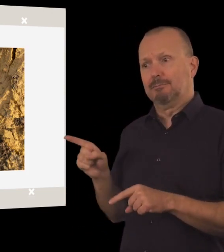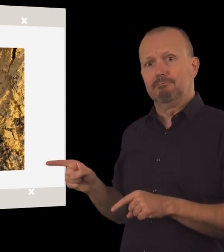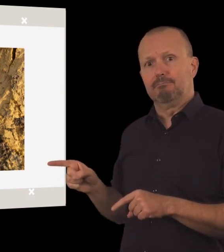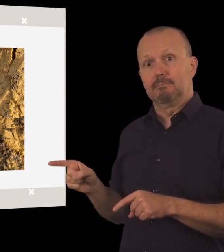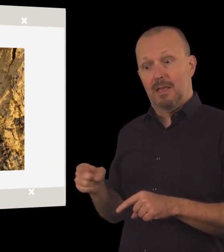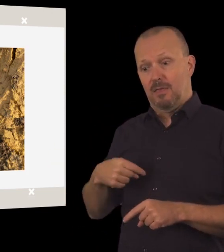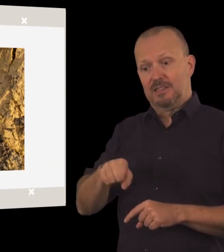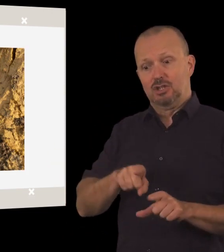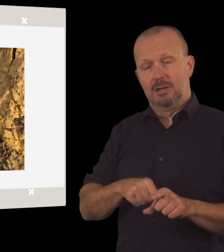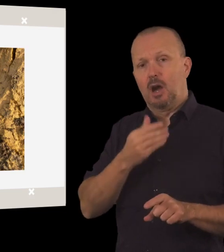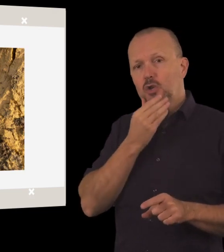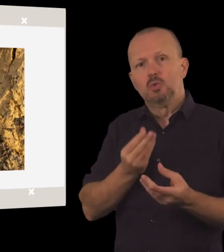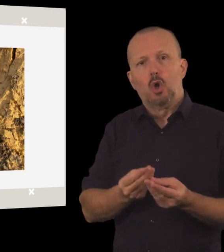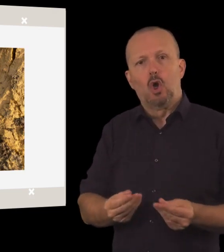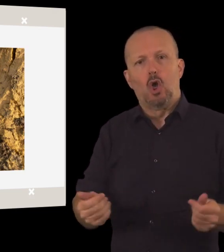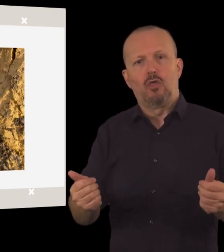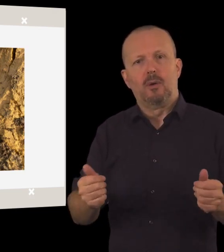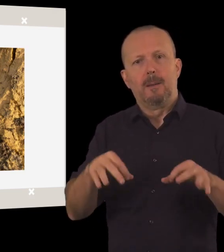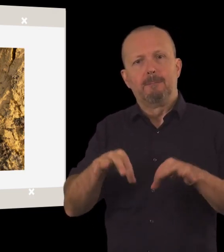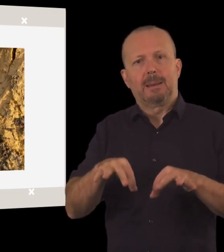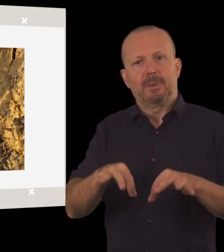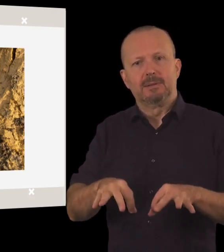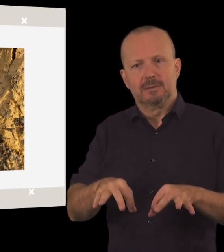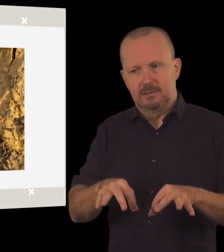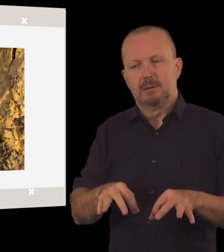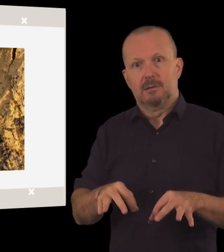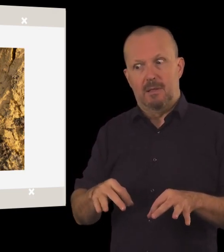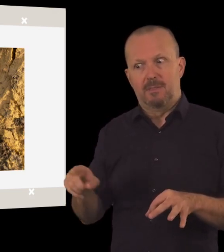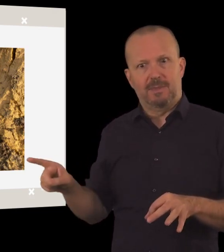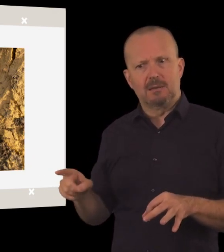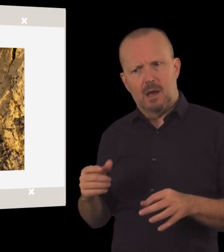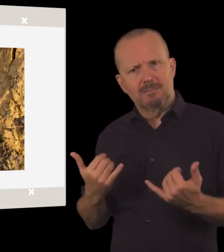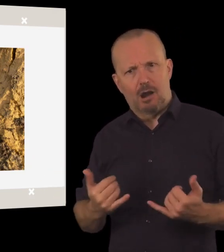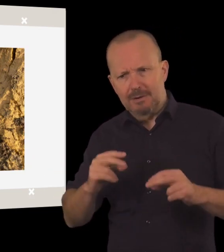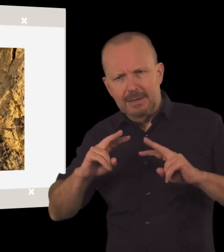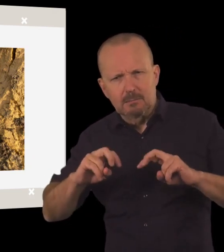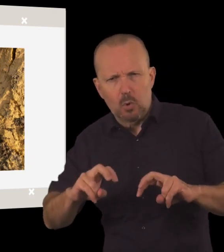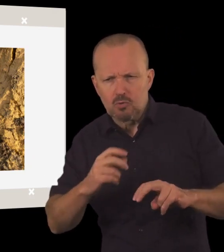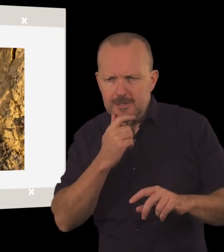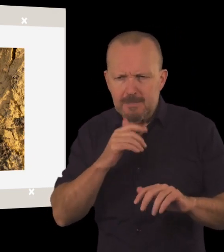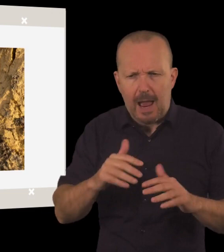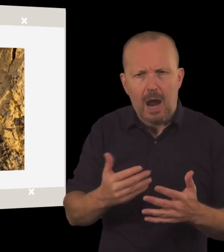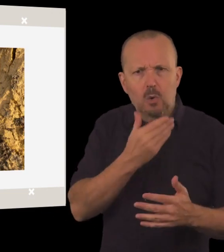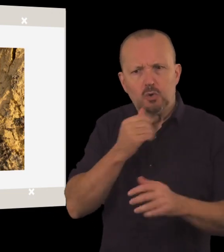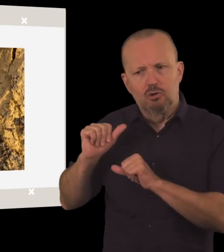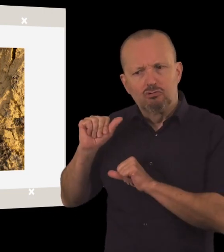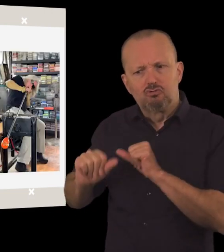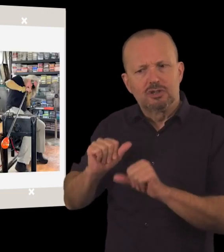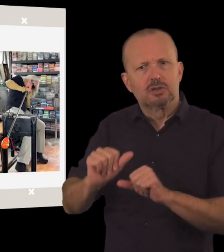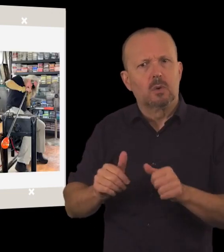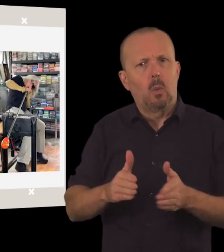earth pigments. And that has been a really special for me as an artist, connecting more to my whakapapa too.